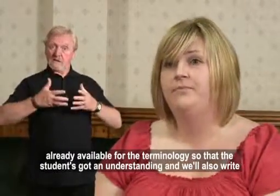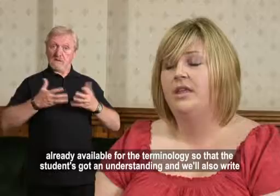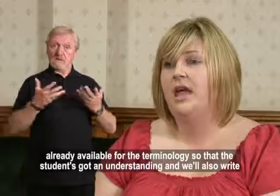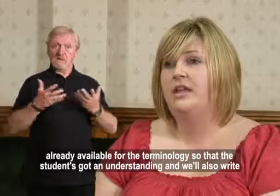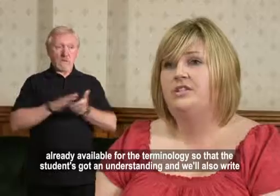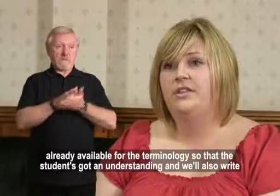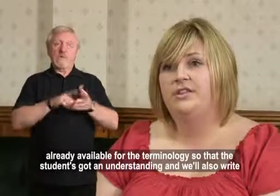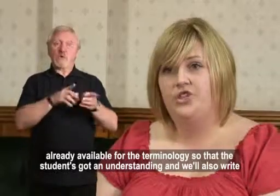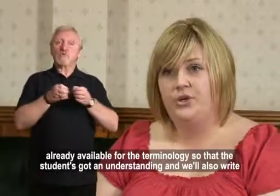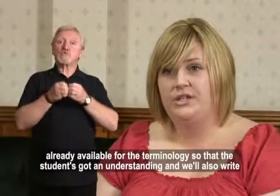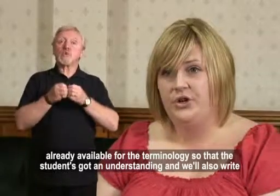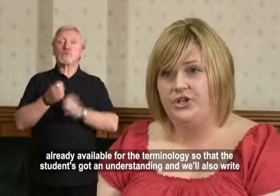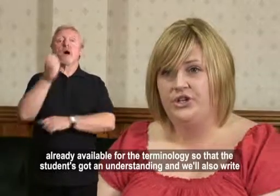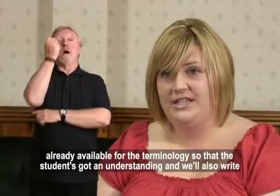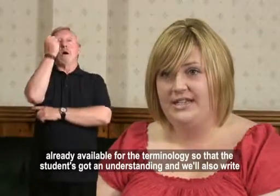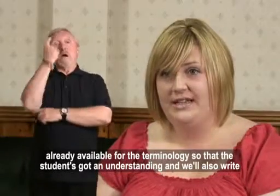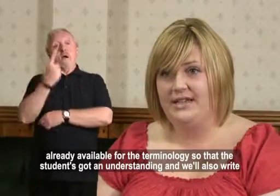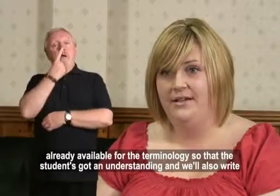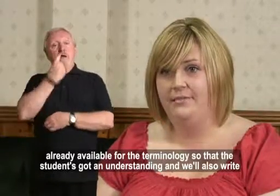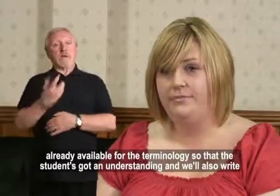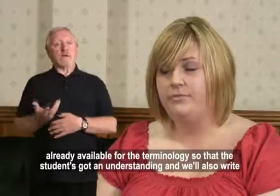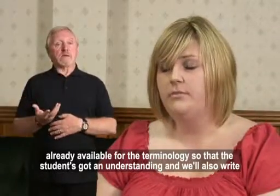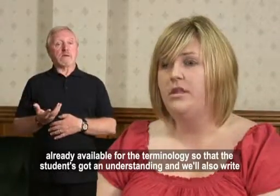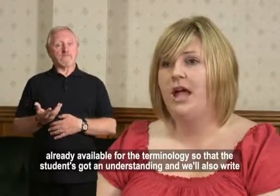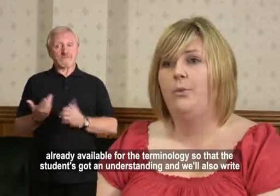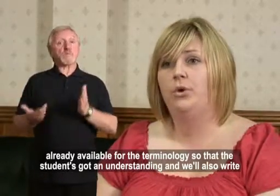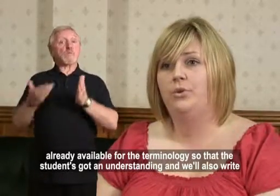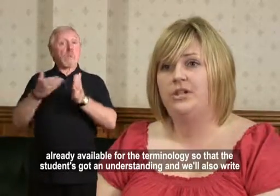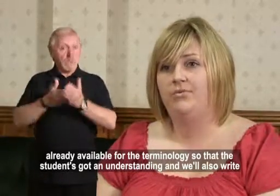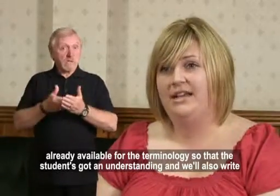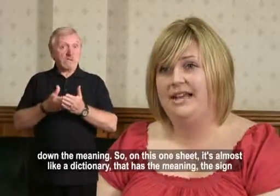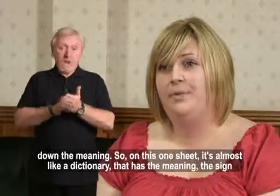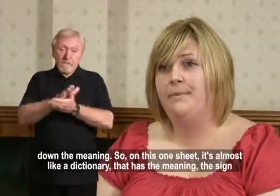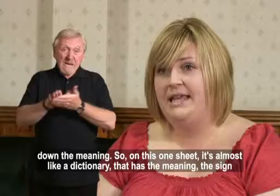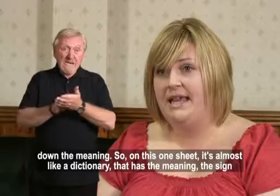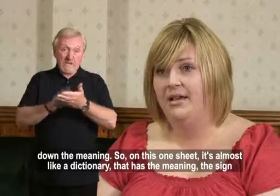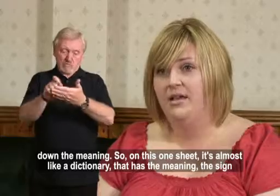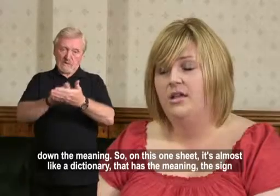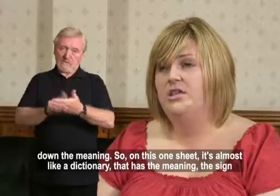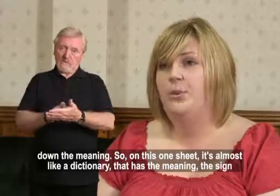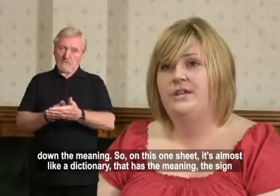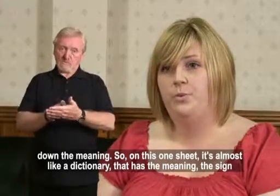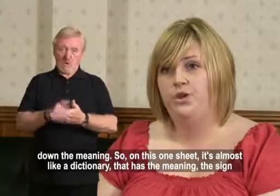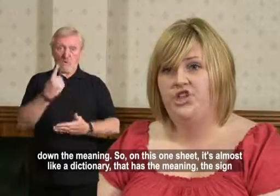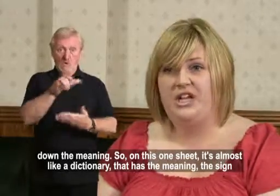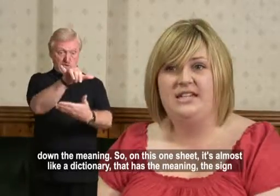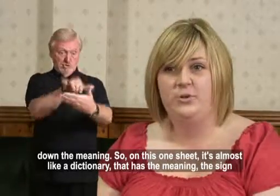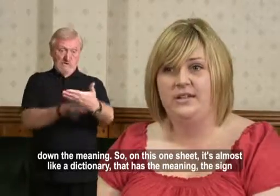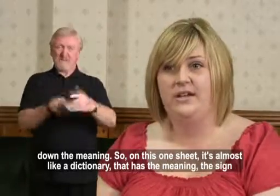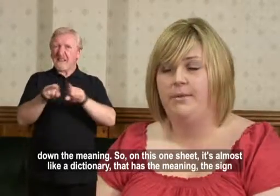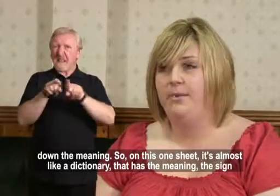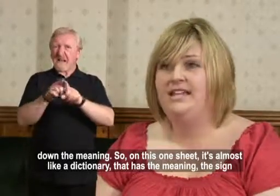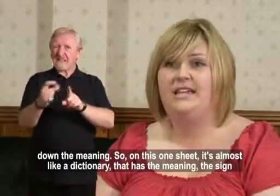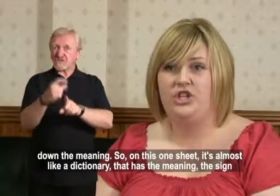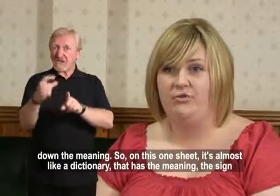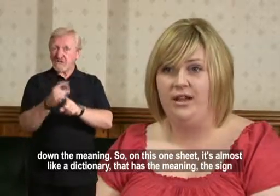terminology, so that the student's got an understanding, and we'll also write down the meaning. So on this one sheet, it's almost